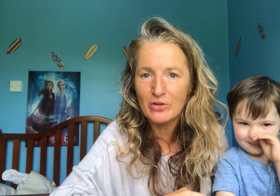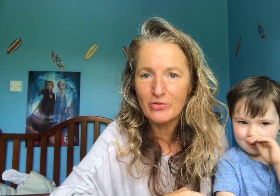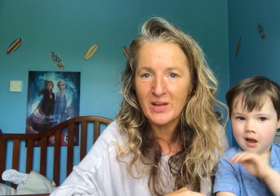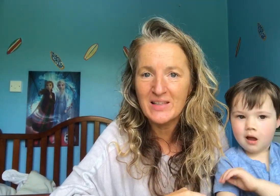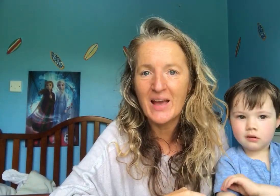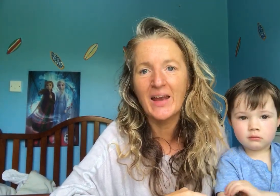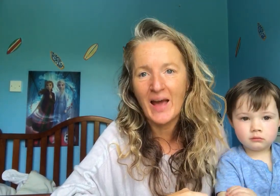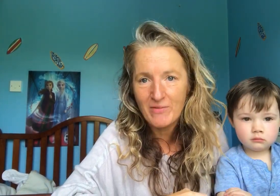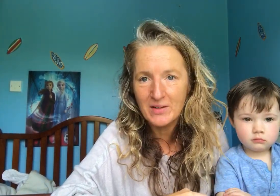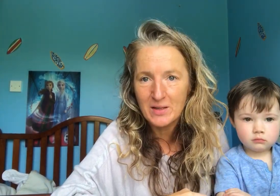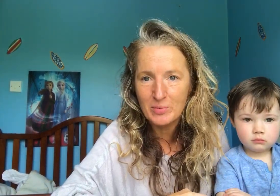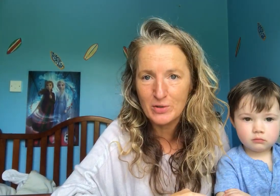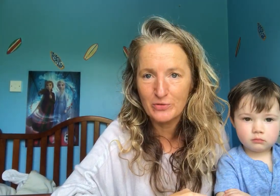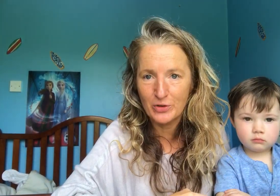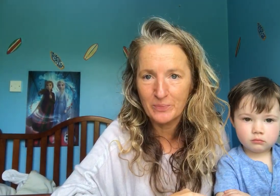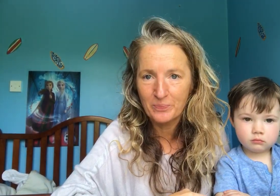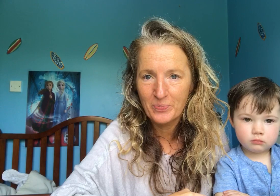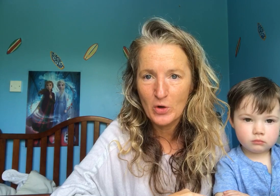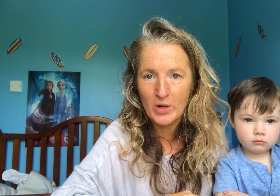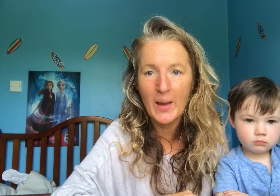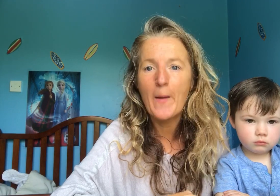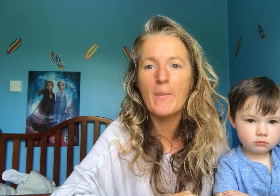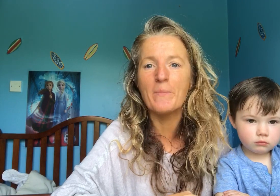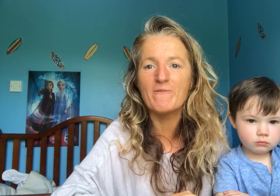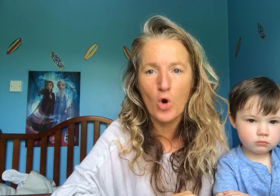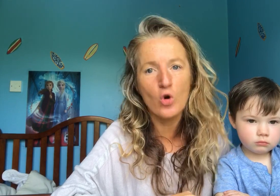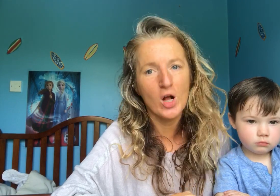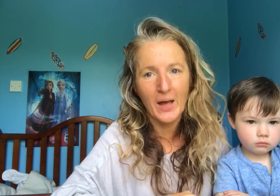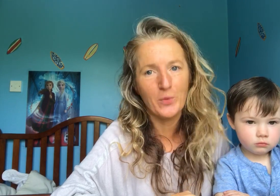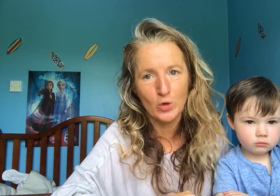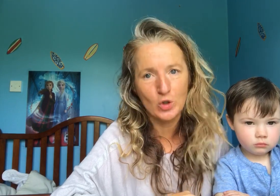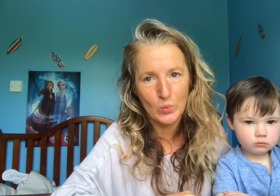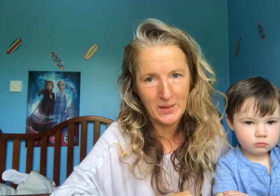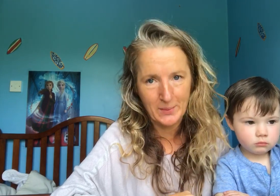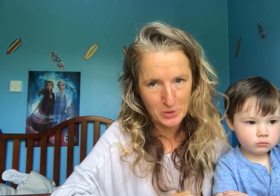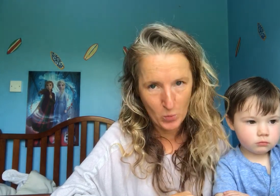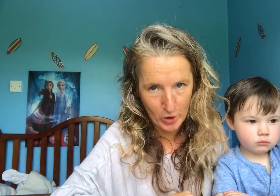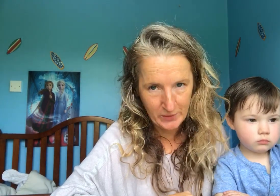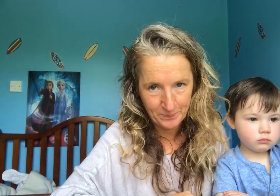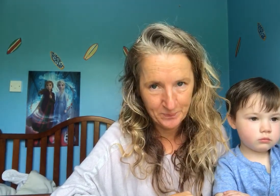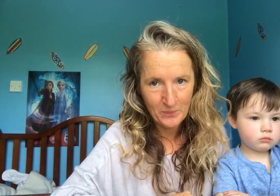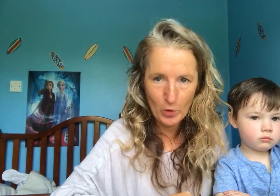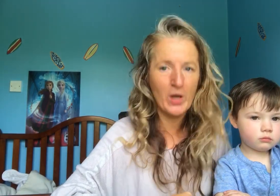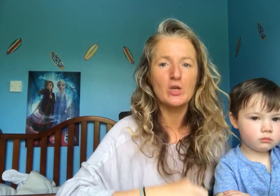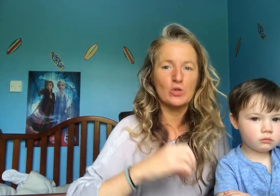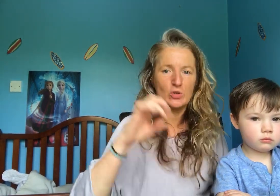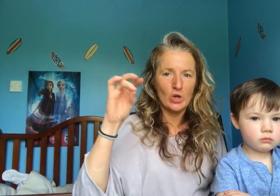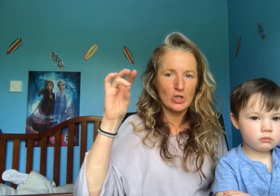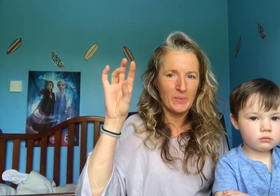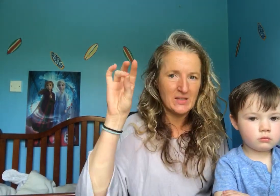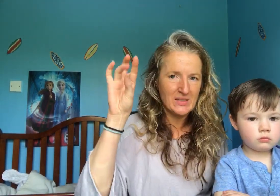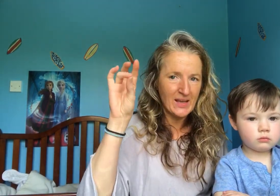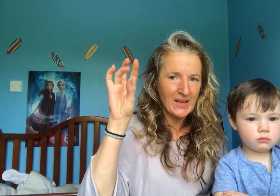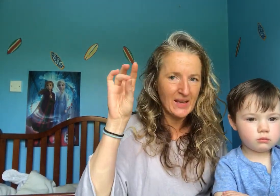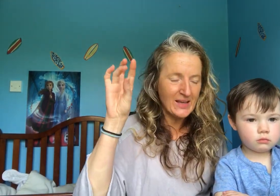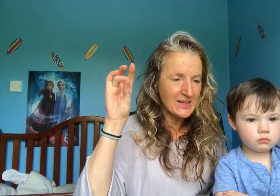your face and have a little bit of fun. Okay, but before all that, we're going to do a little bit of work. Okay, so talk to me. Today is